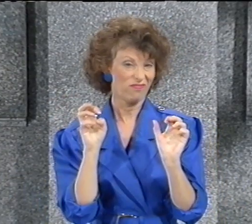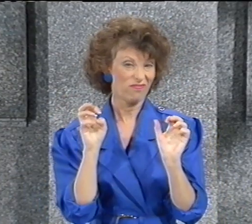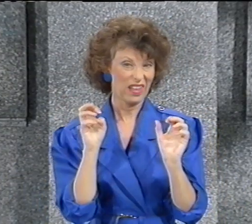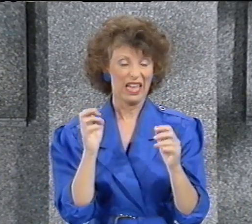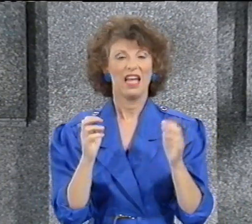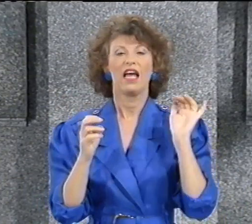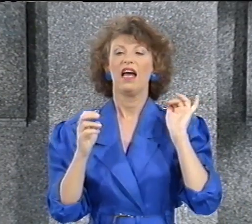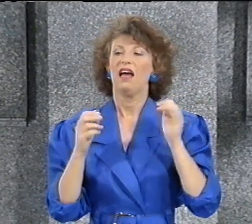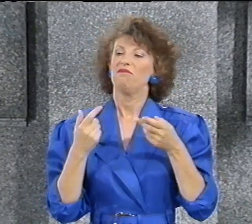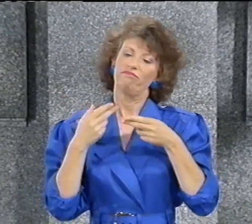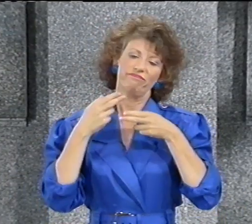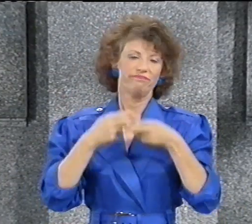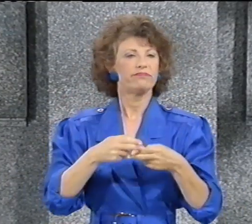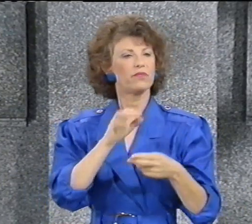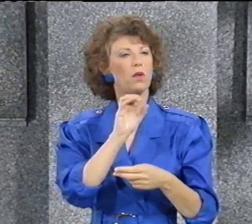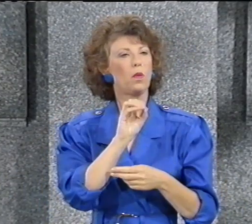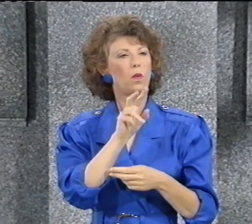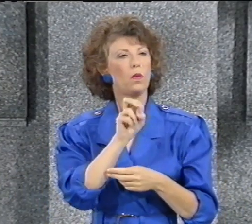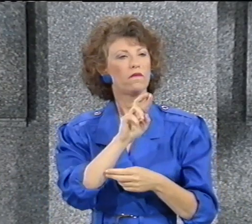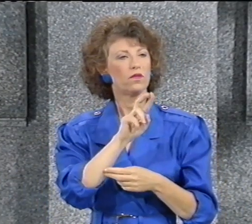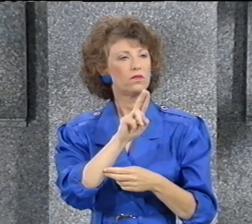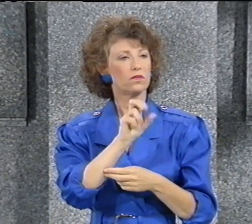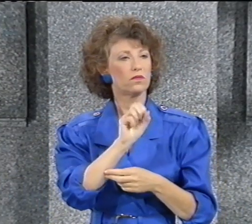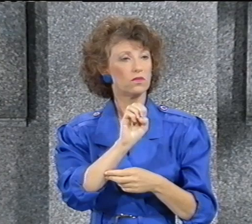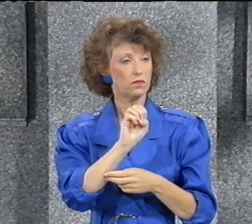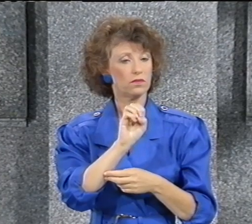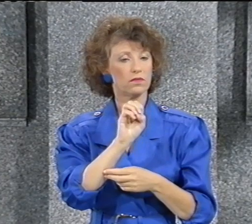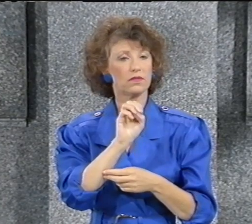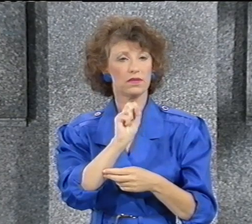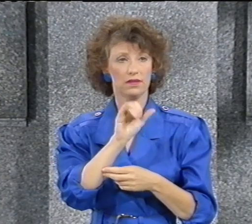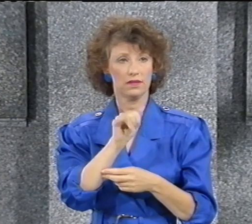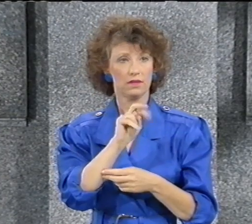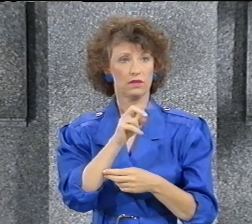wrists. Disabilities include overuse syndrome,